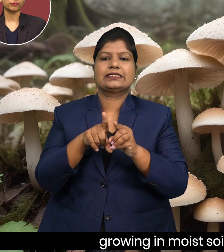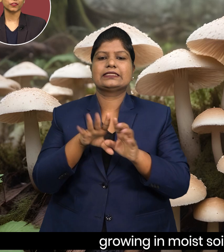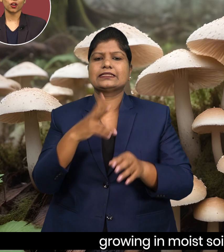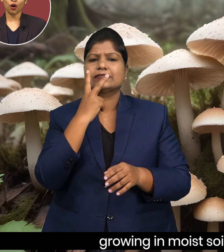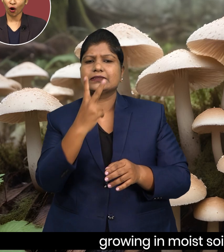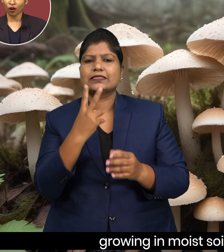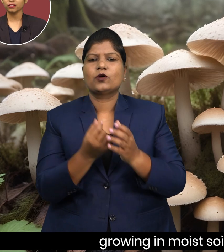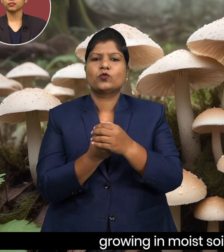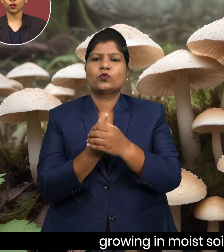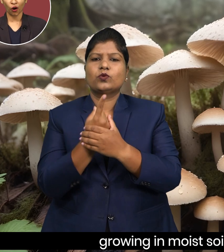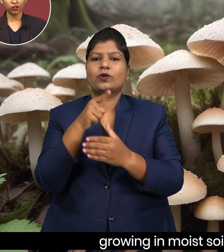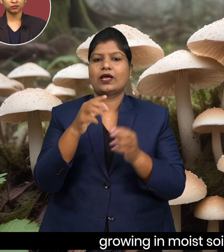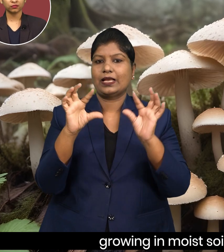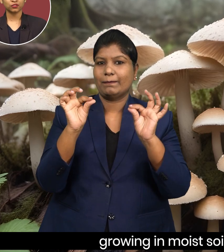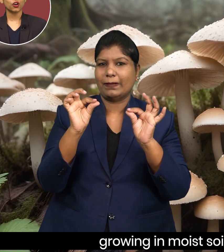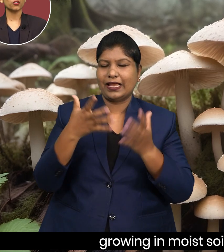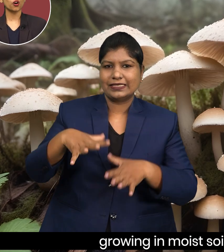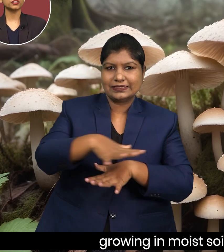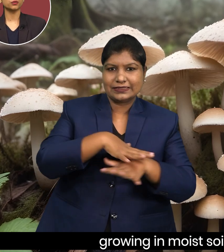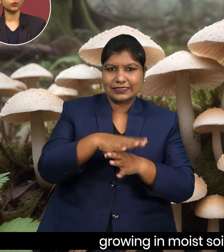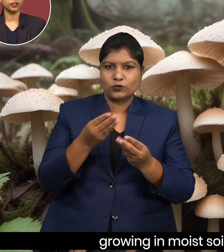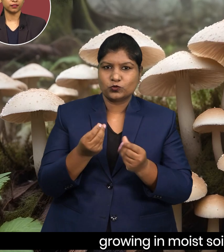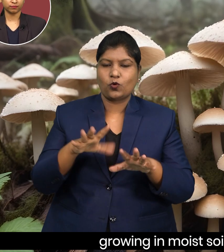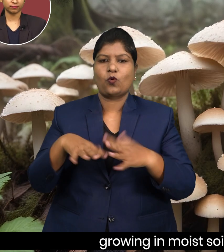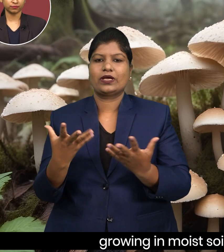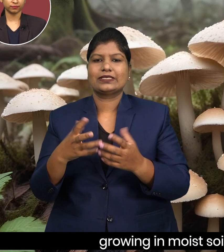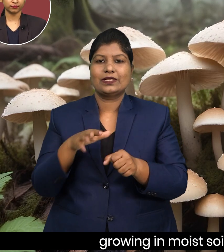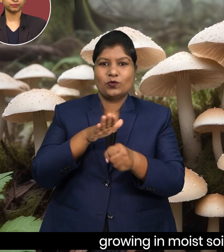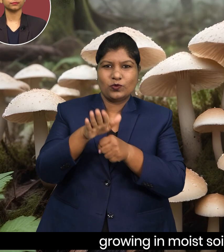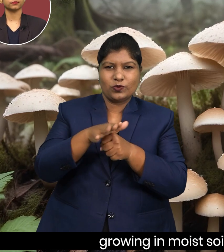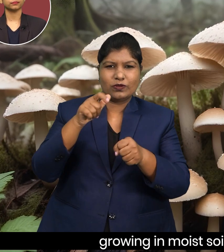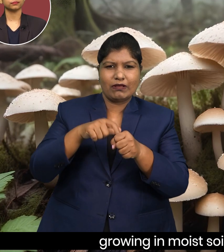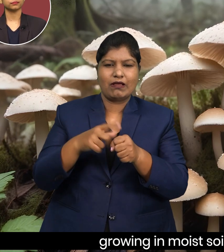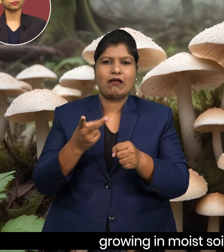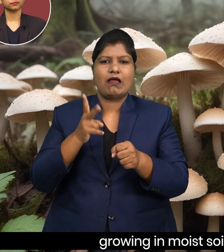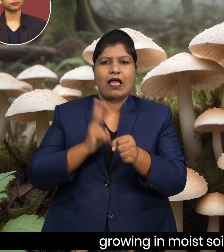soils or on rotting wood.